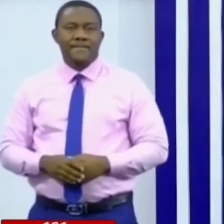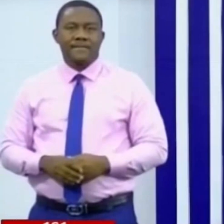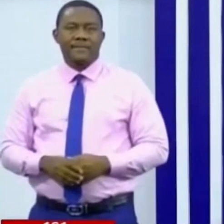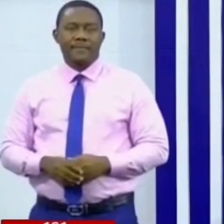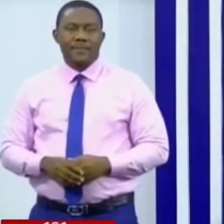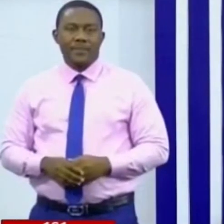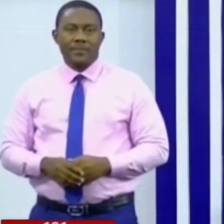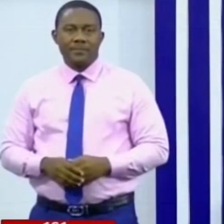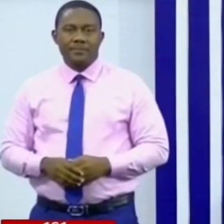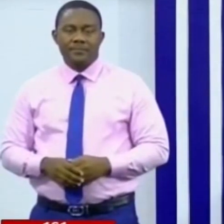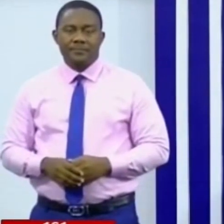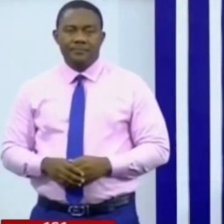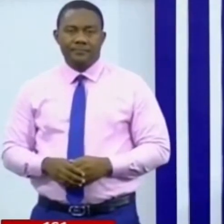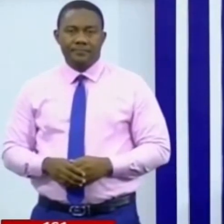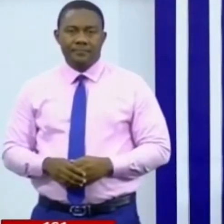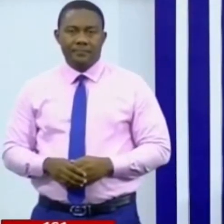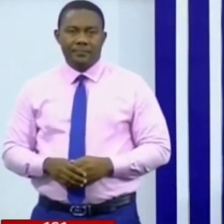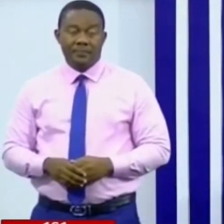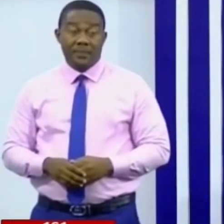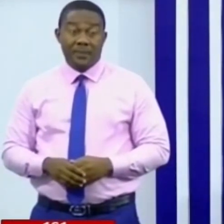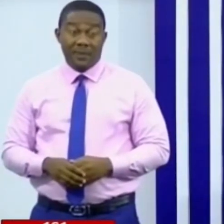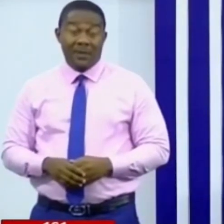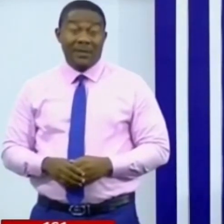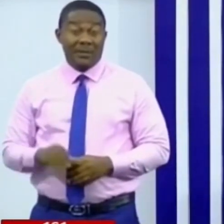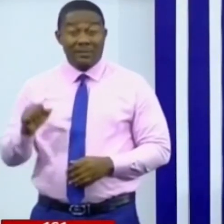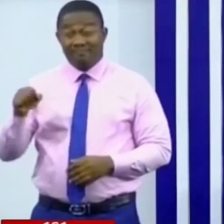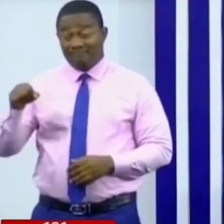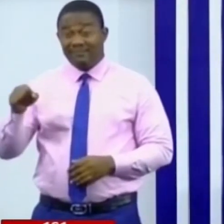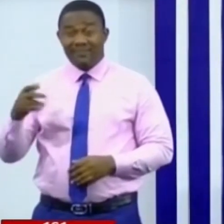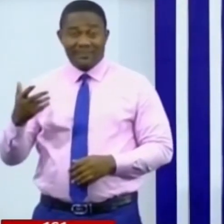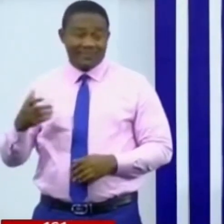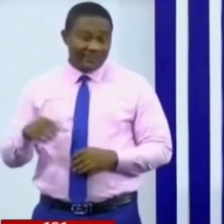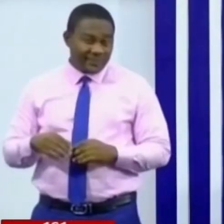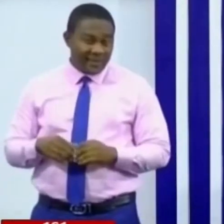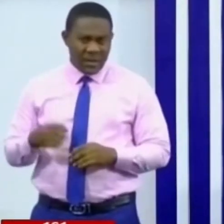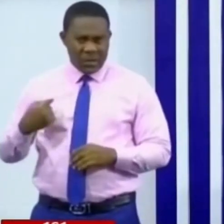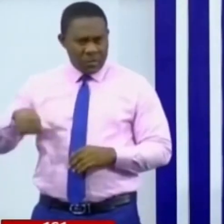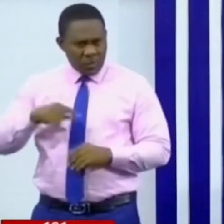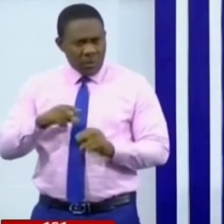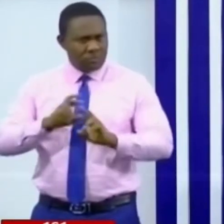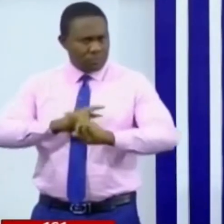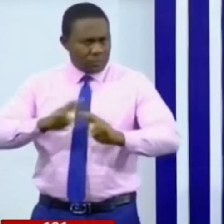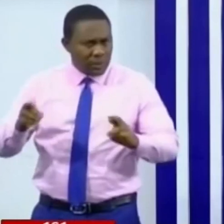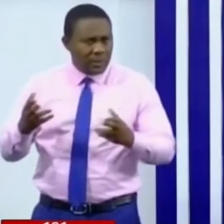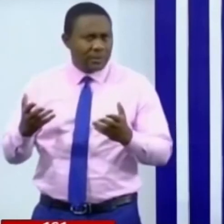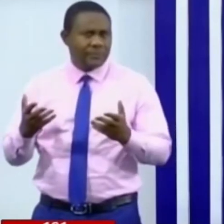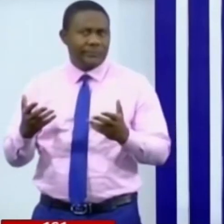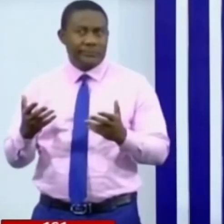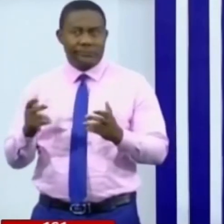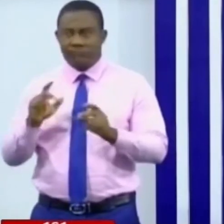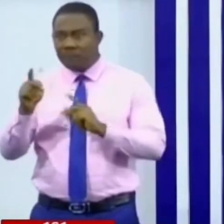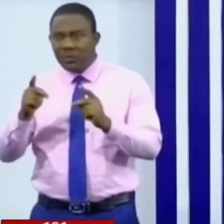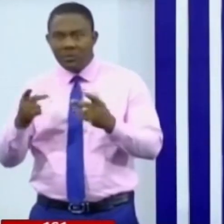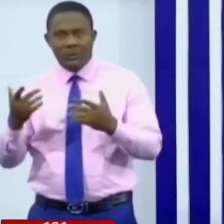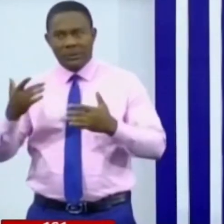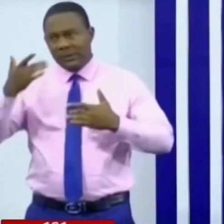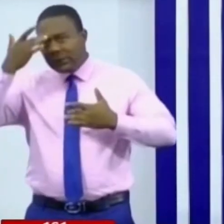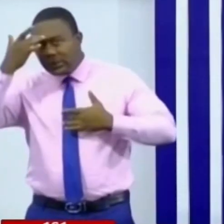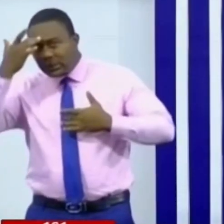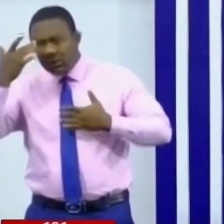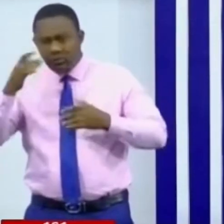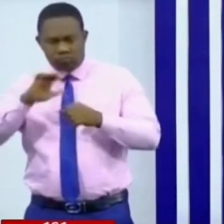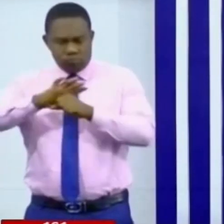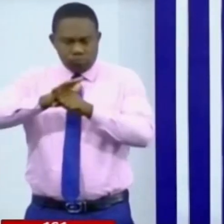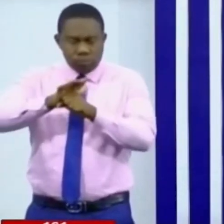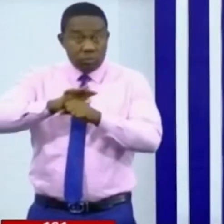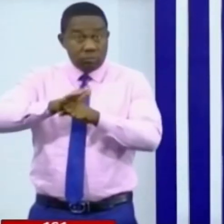So I'll underscore the fact that we are ready to take people in and make sure they